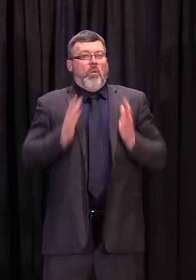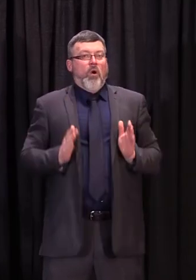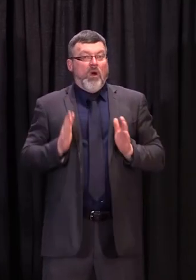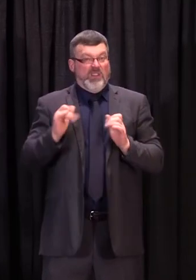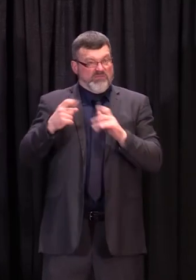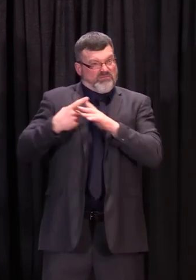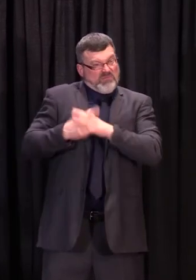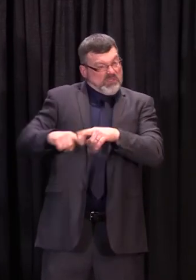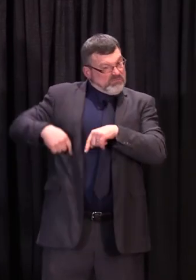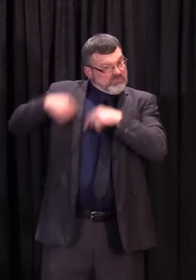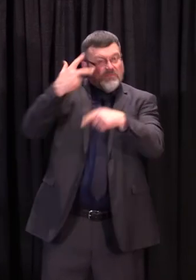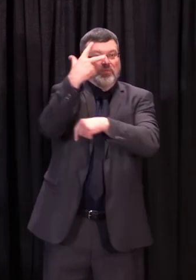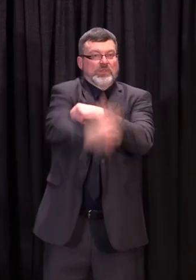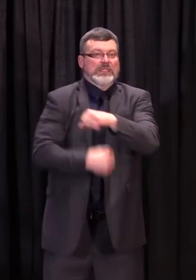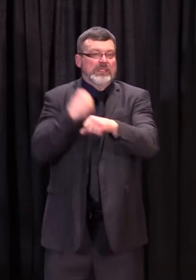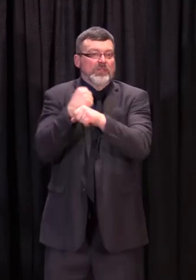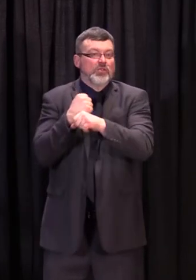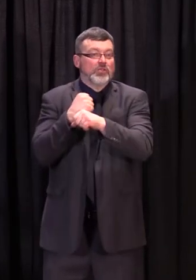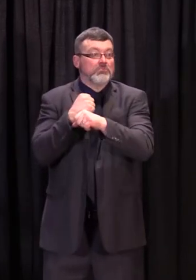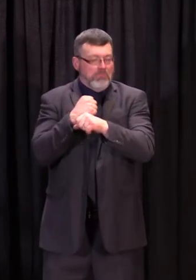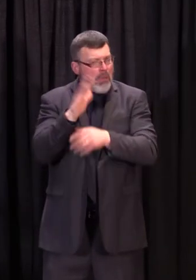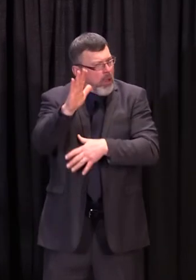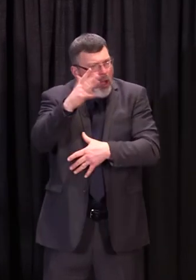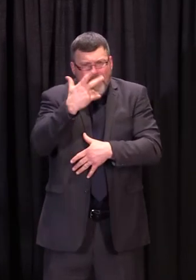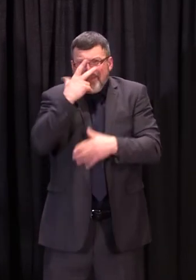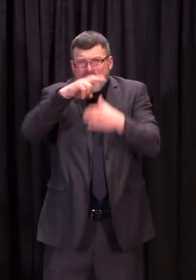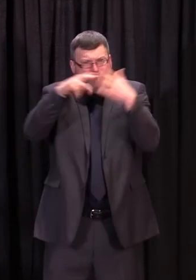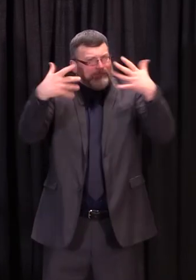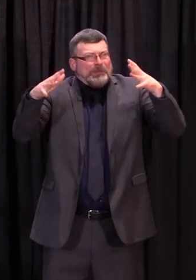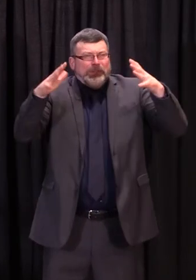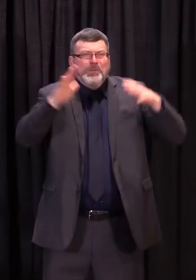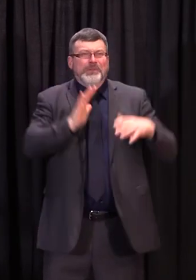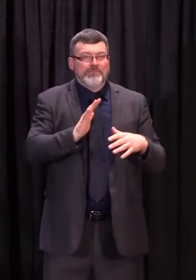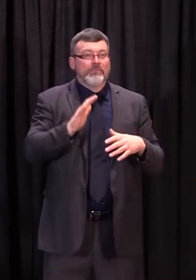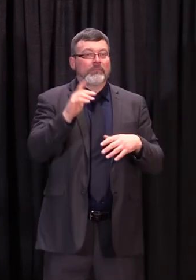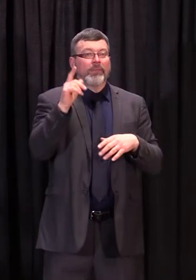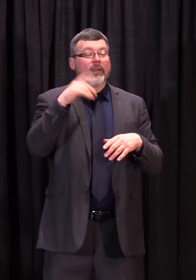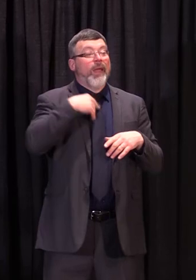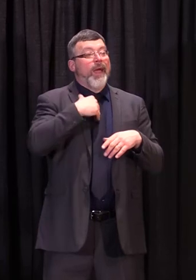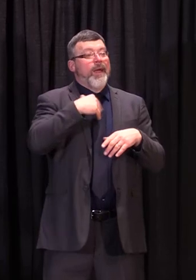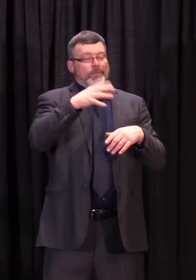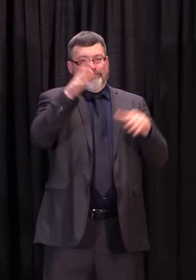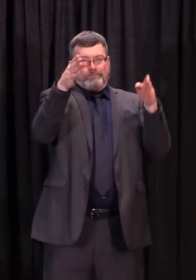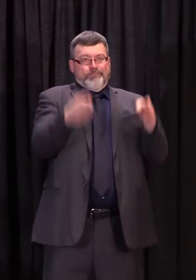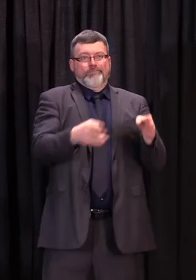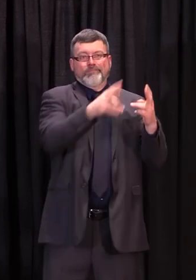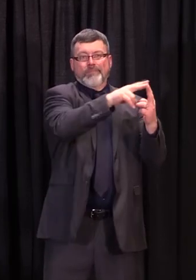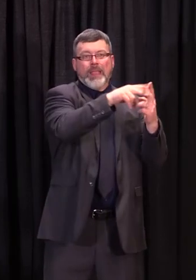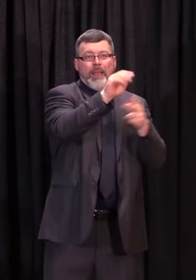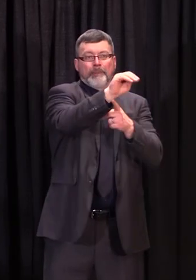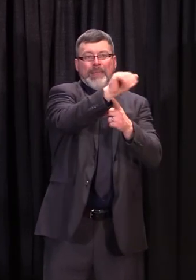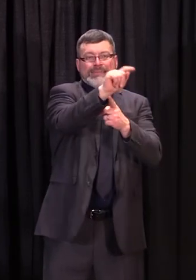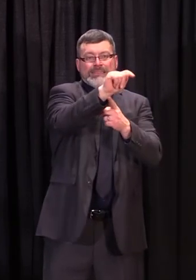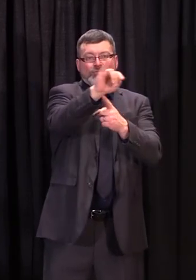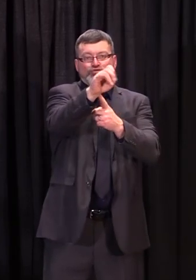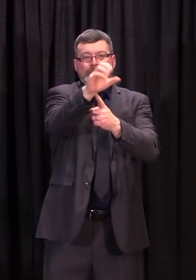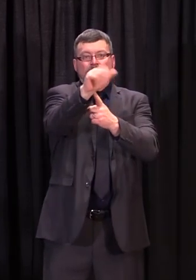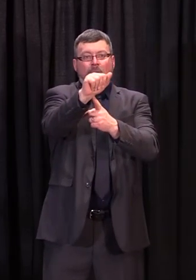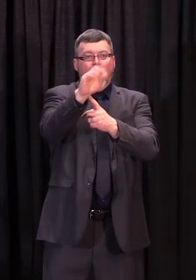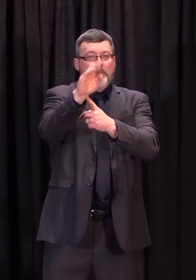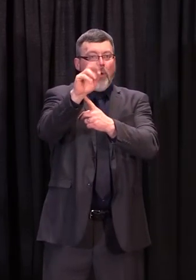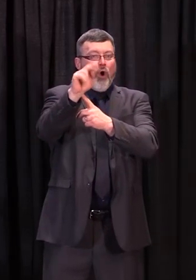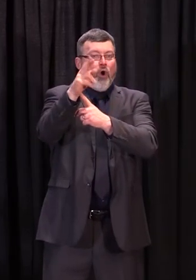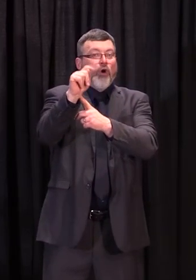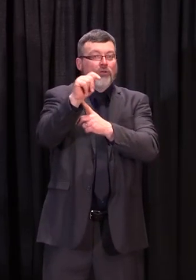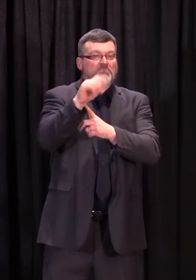I've seen the results firsthand. When Matt and Jessica Bernhardt bumped into me at the State House while